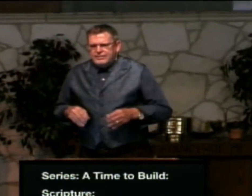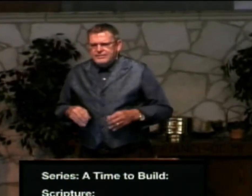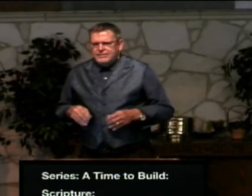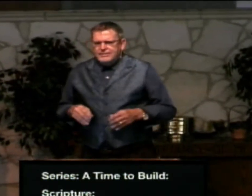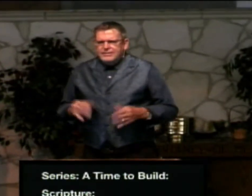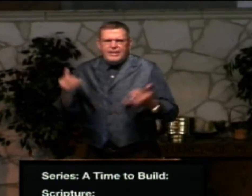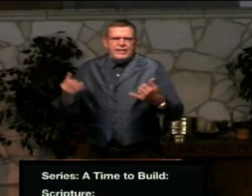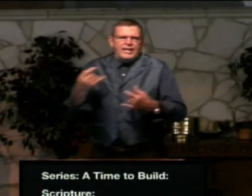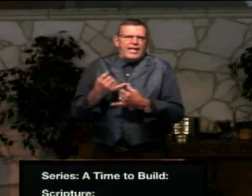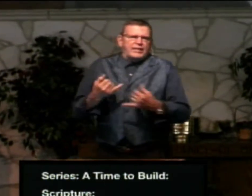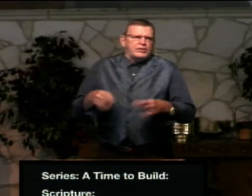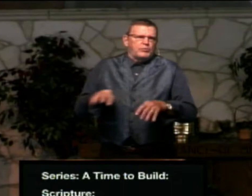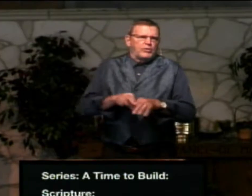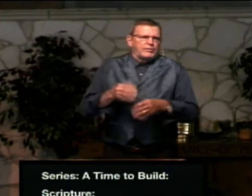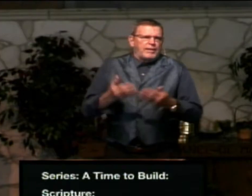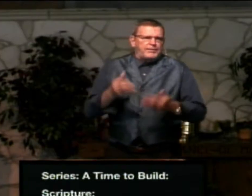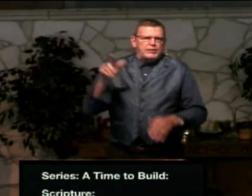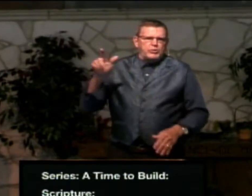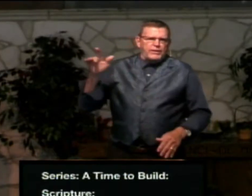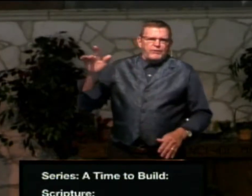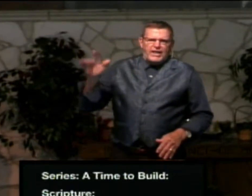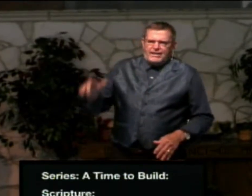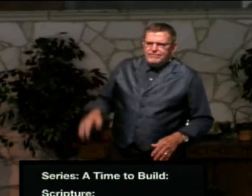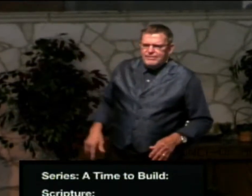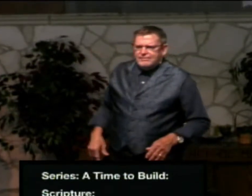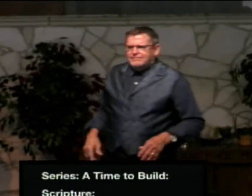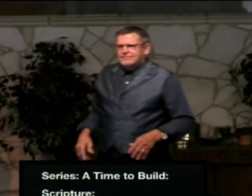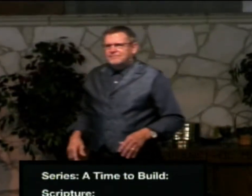$35, and today it's worth maybe